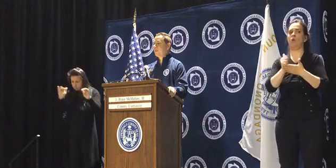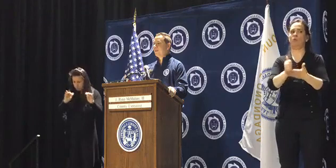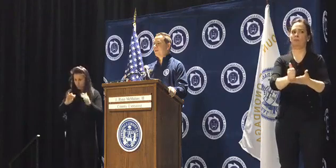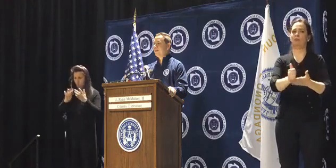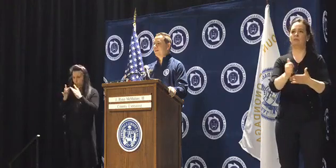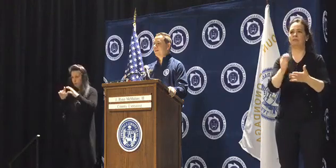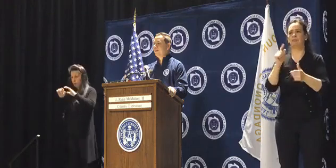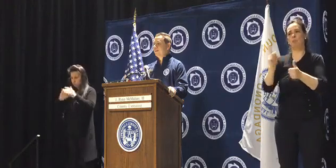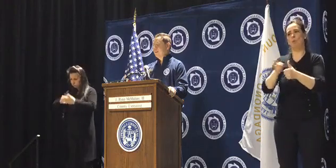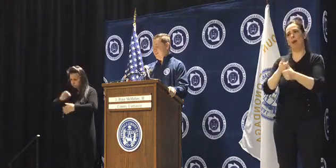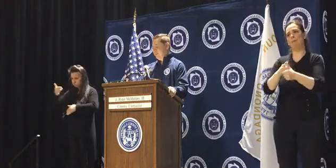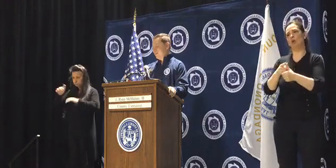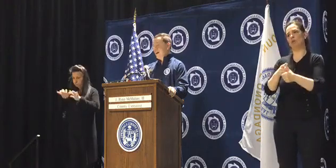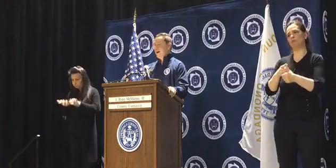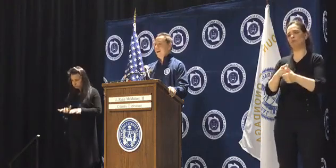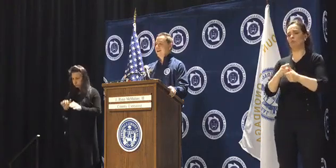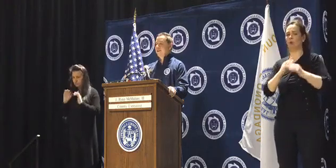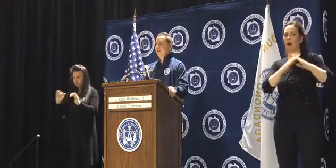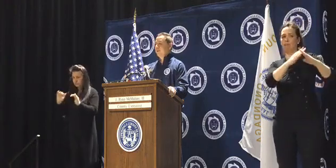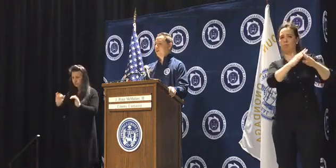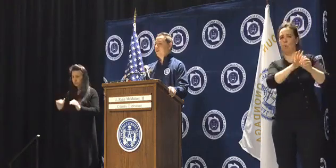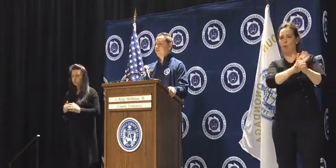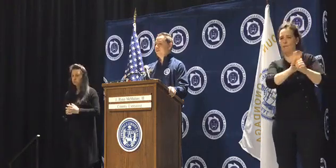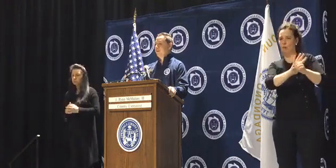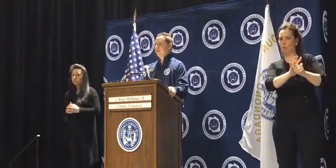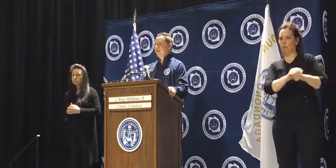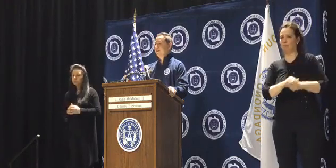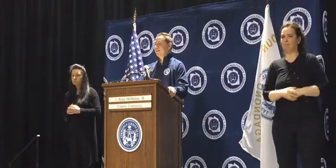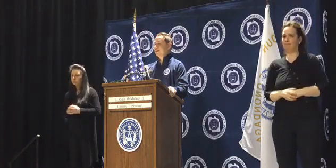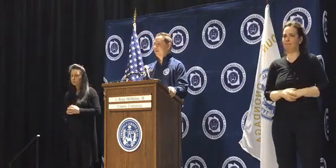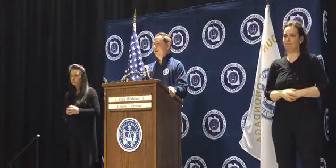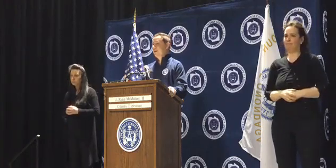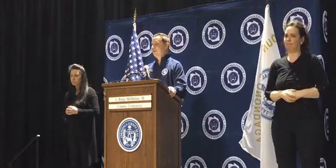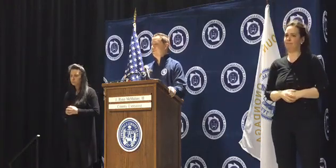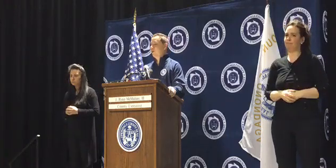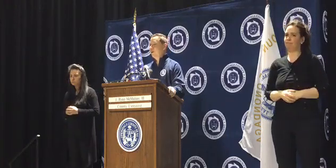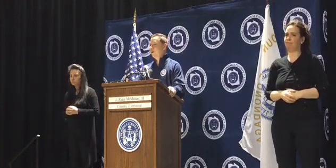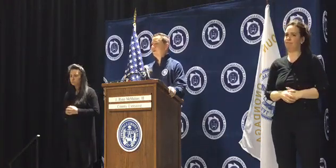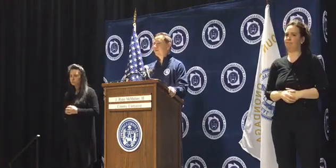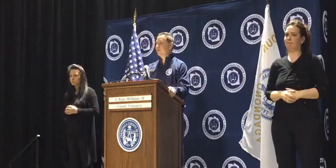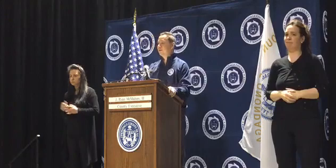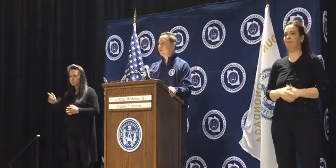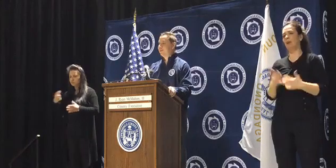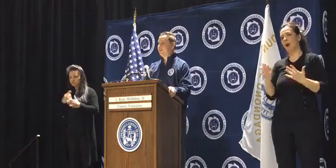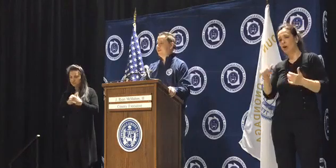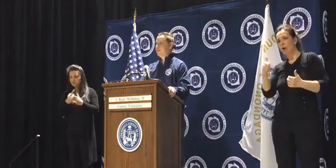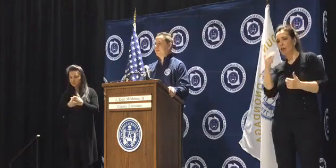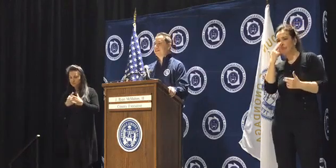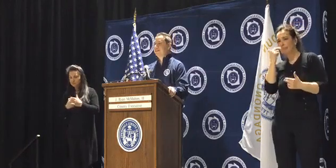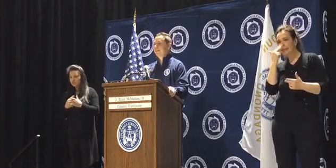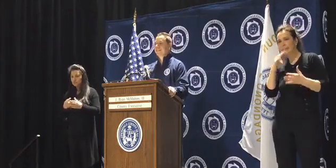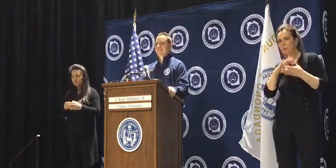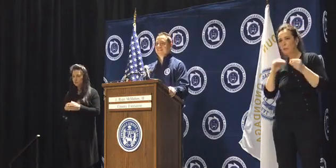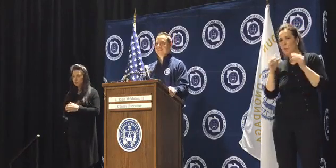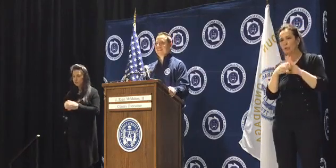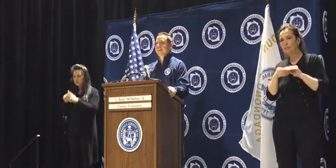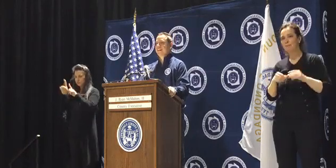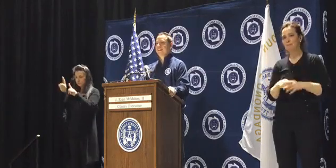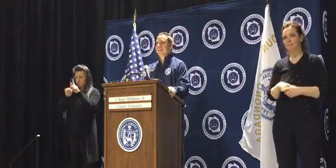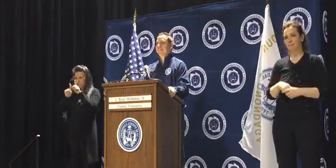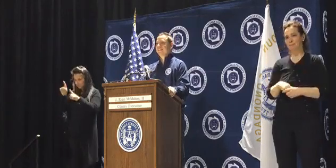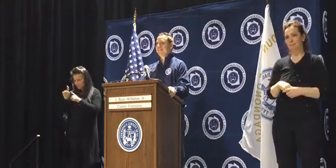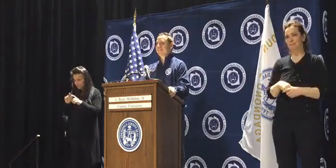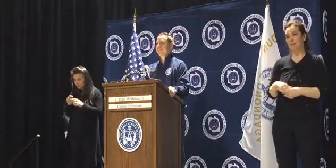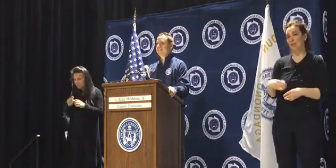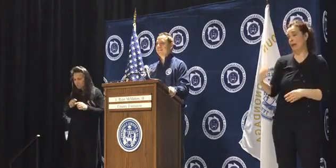Kirk or Captain Picard? Look, Captain Kirk is fantastic, so I guess I'm going Kirk. Thanks, Chris. Good question.